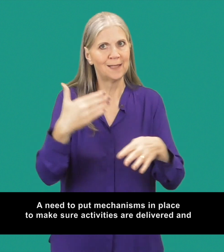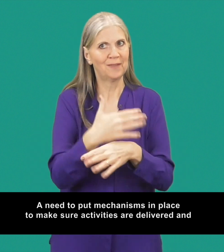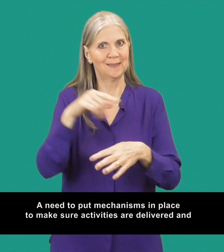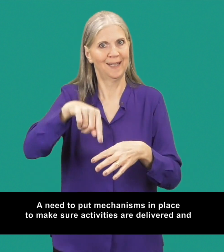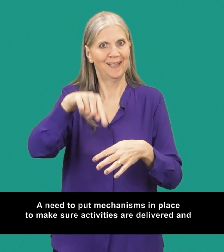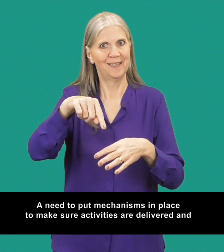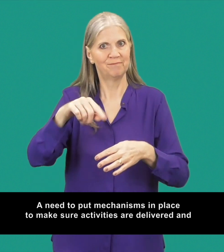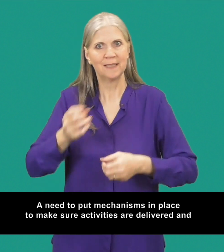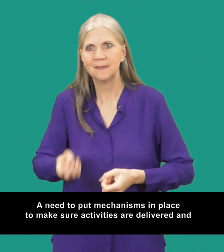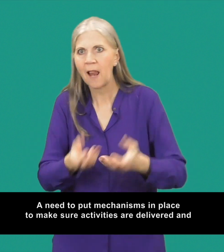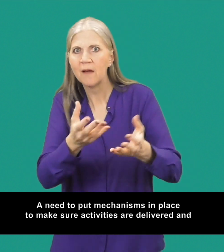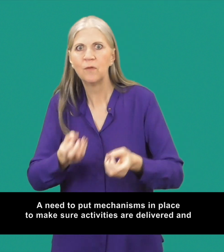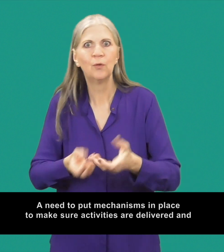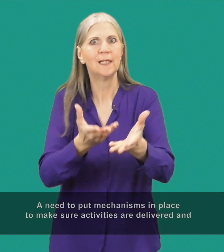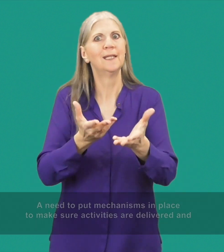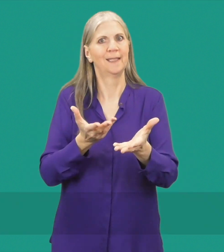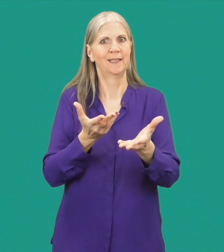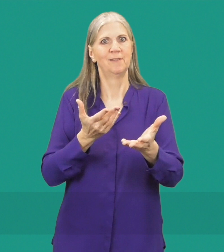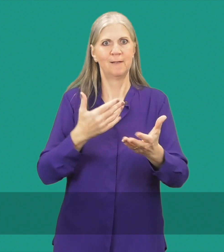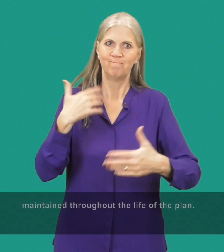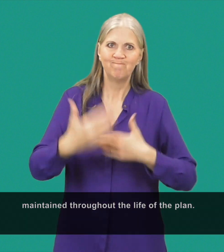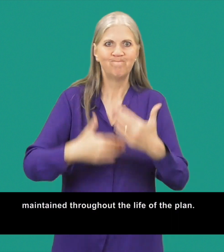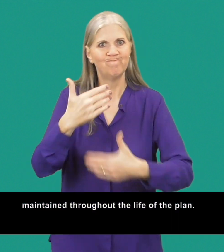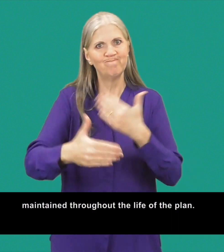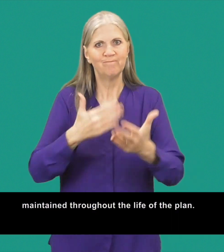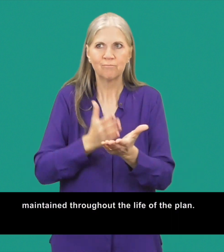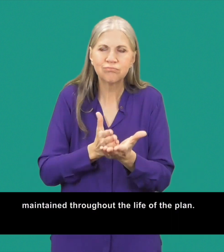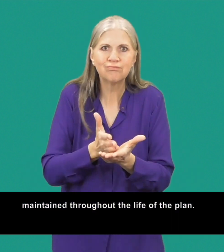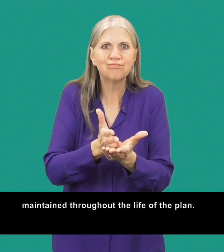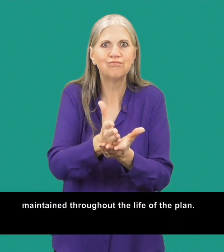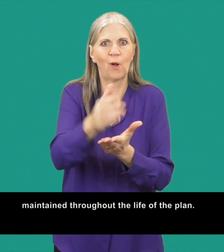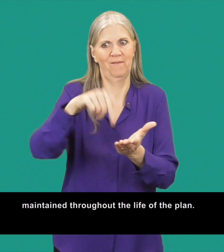and maintained throughout the life of the plan.